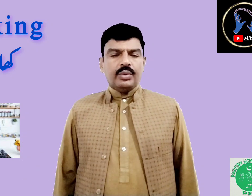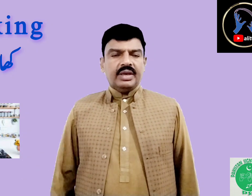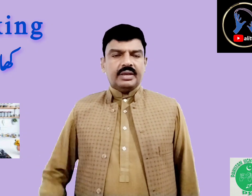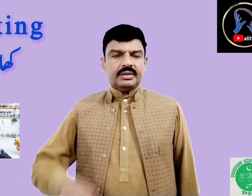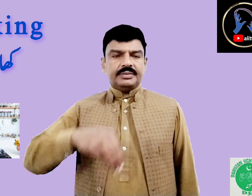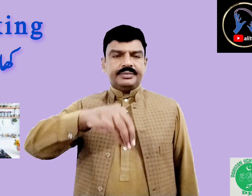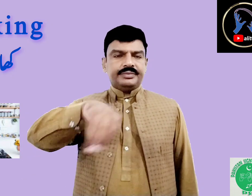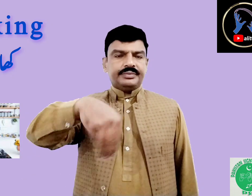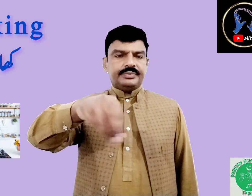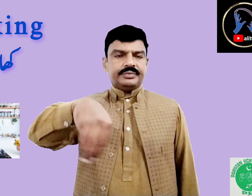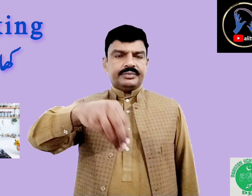cooking